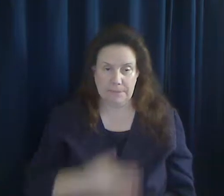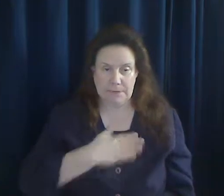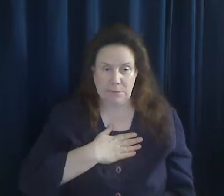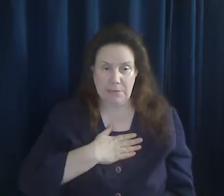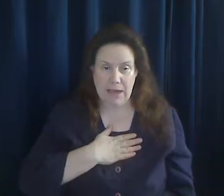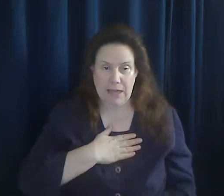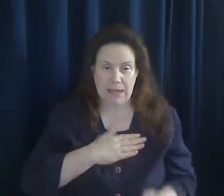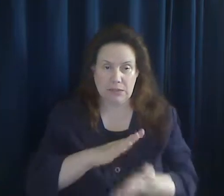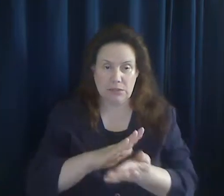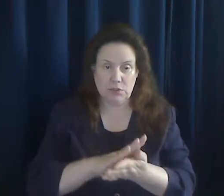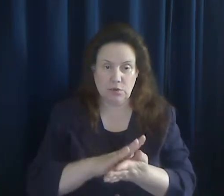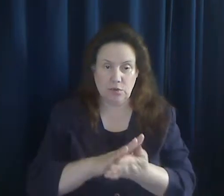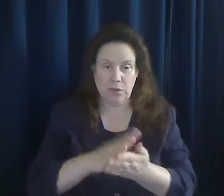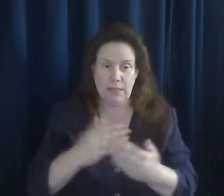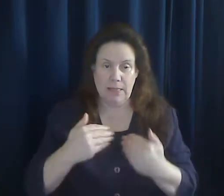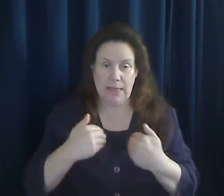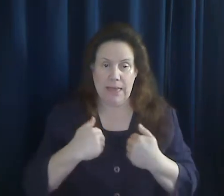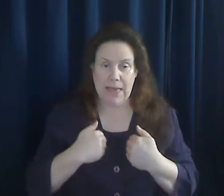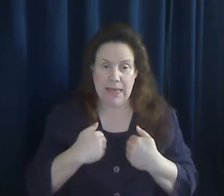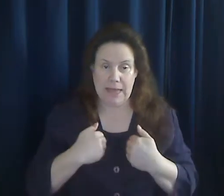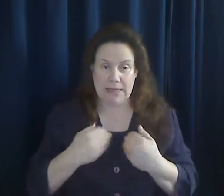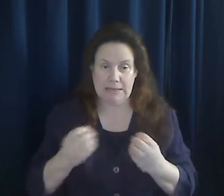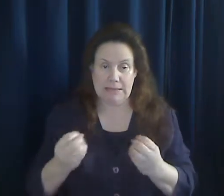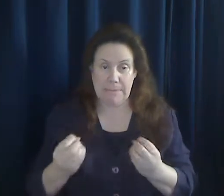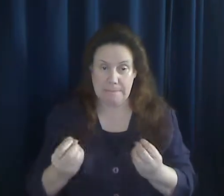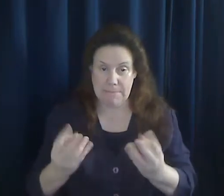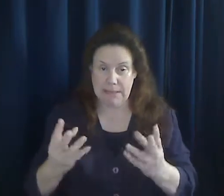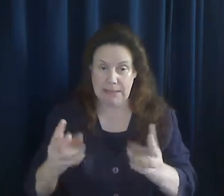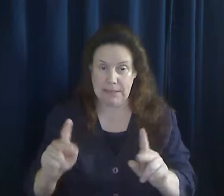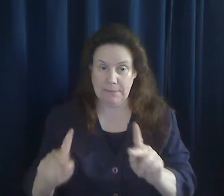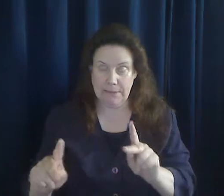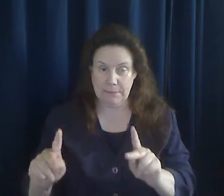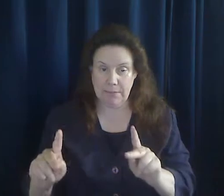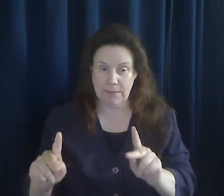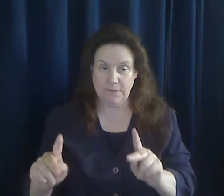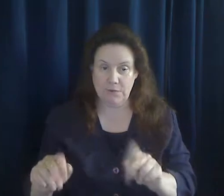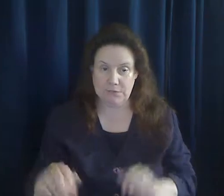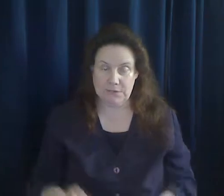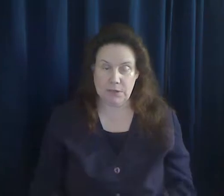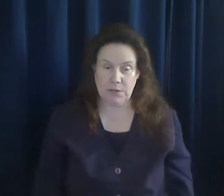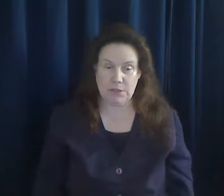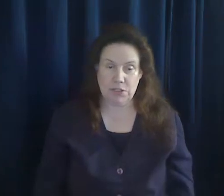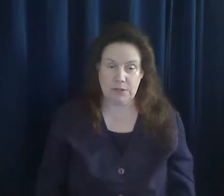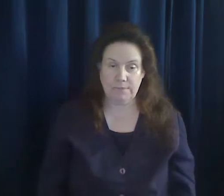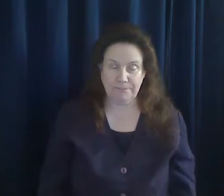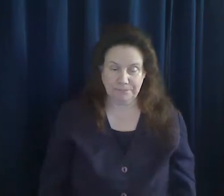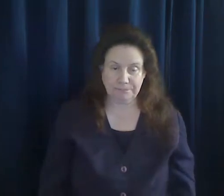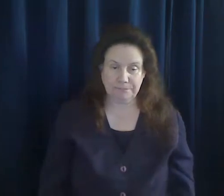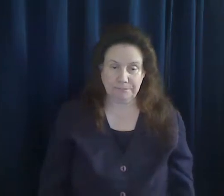So my school has many people versus the question.